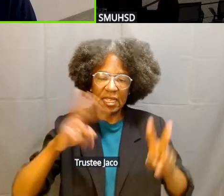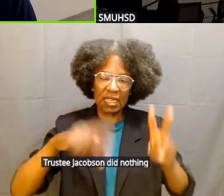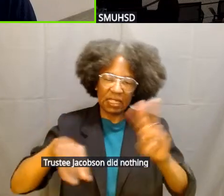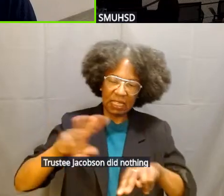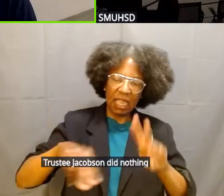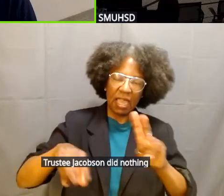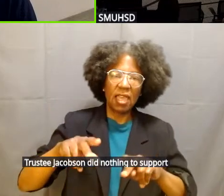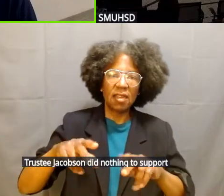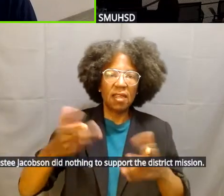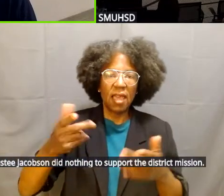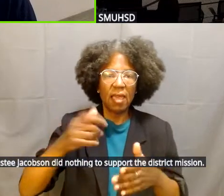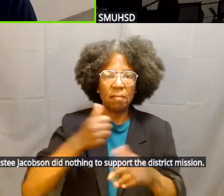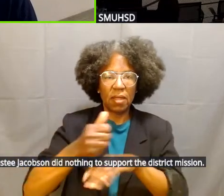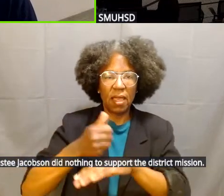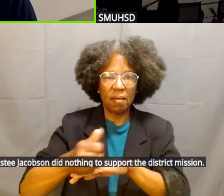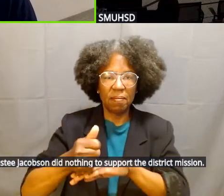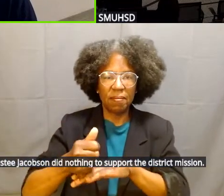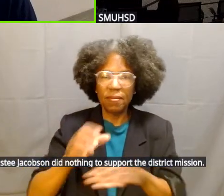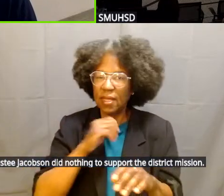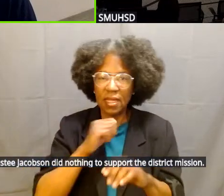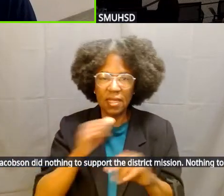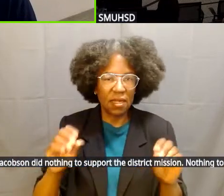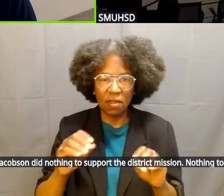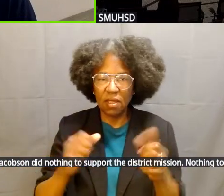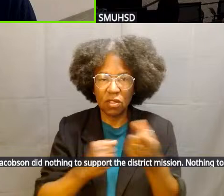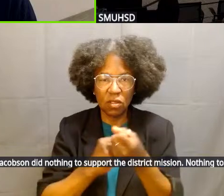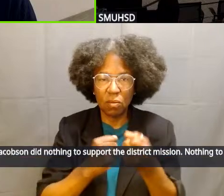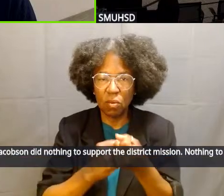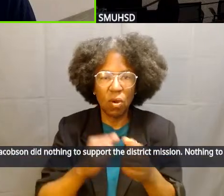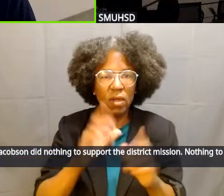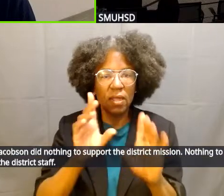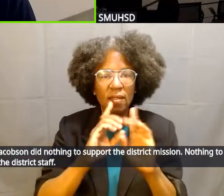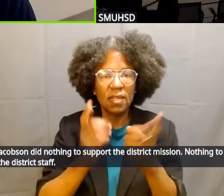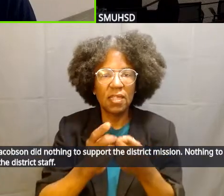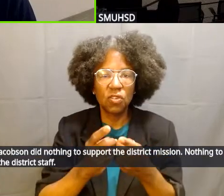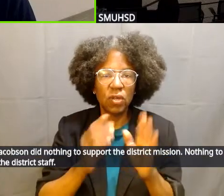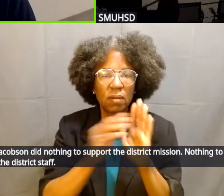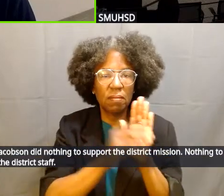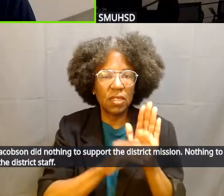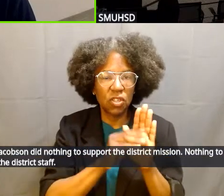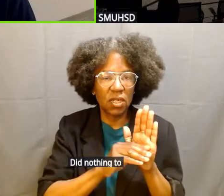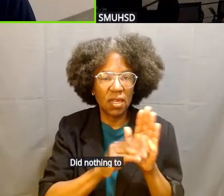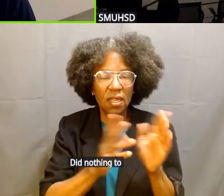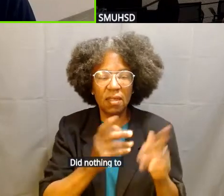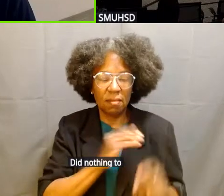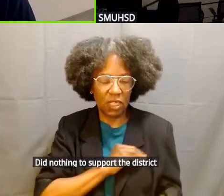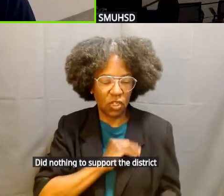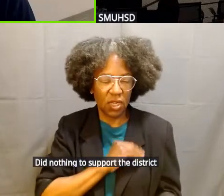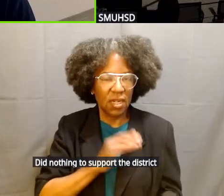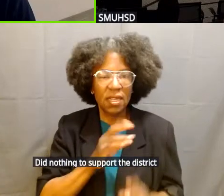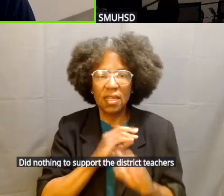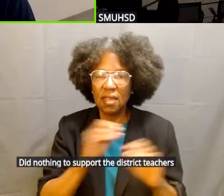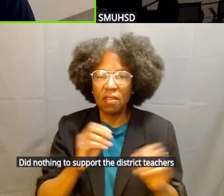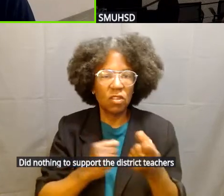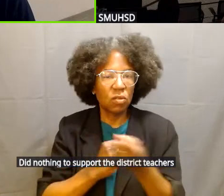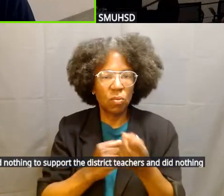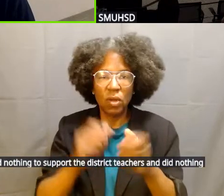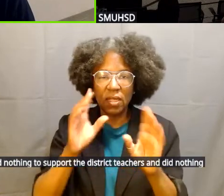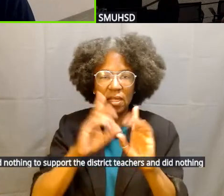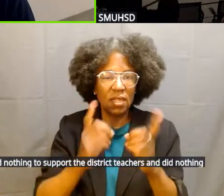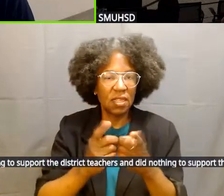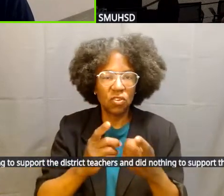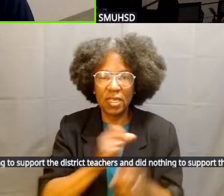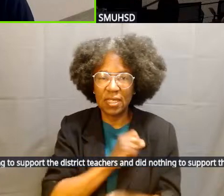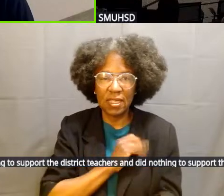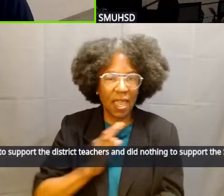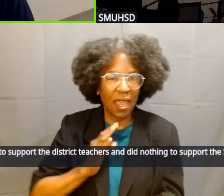district mission, nothing to support the district staff, did nothing to support the district teachers, and did nothing to support the San Mateo Union High